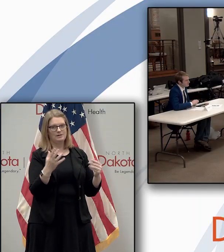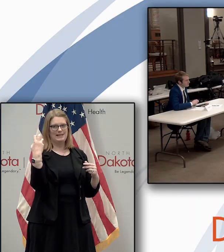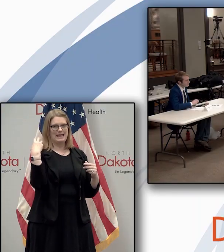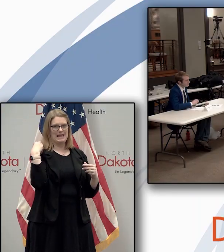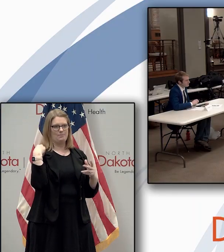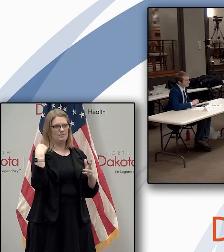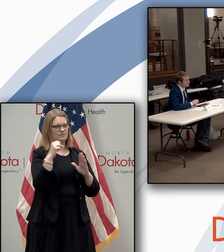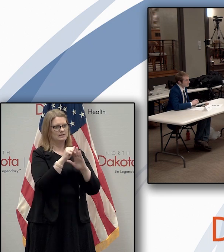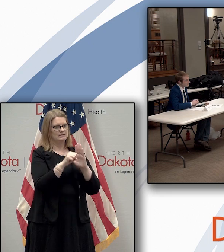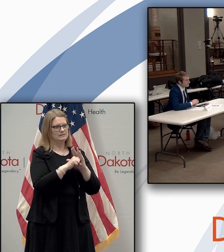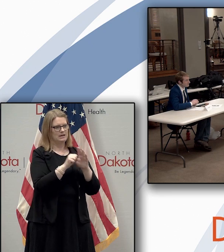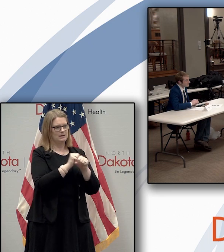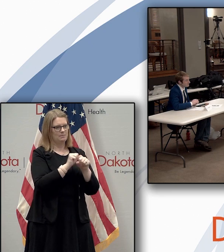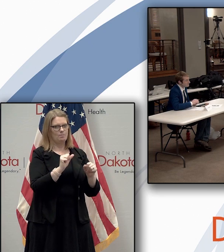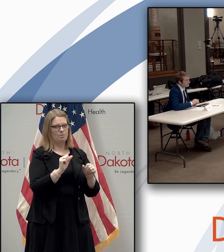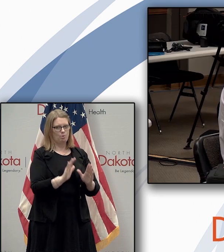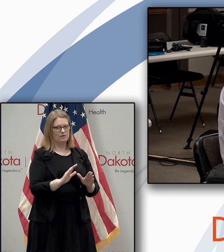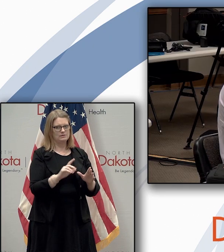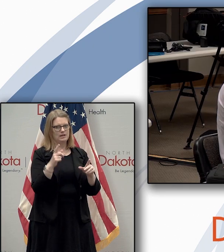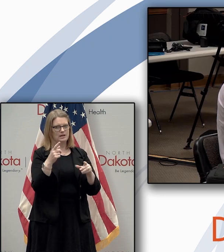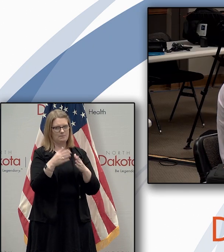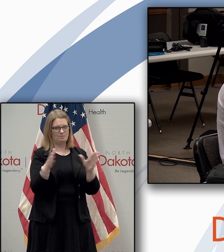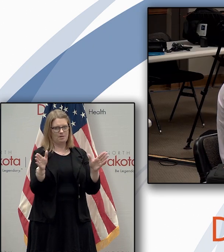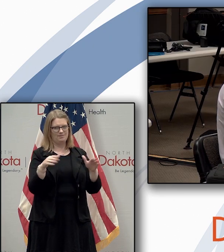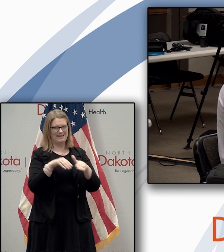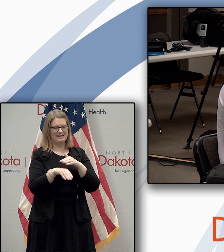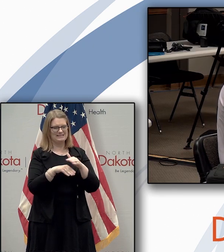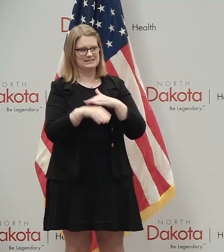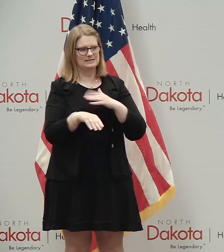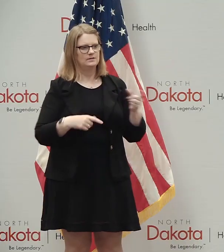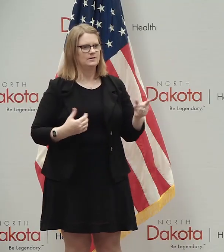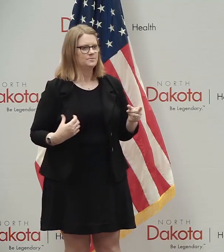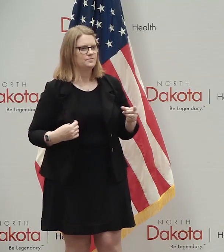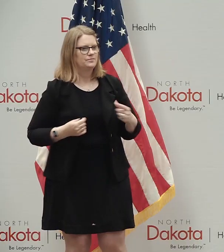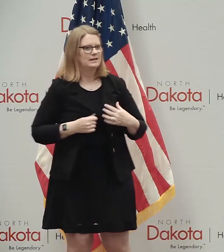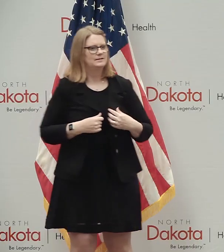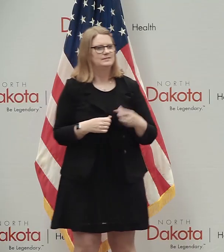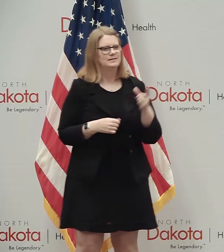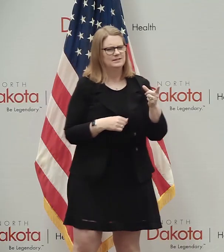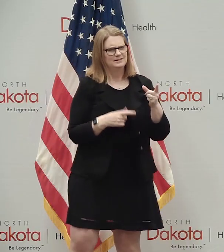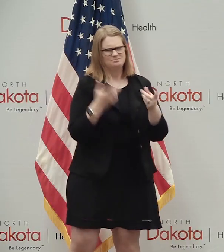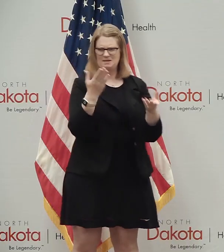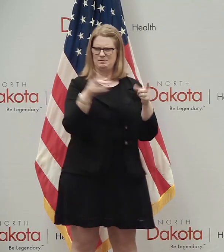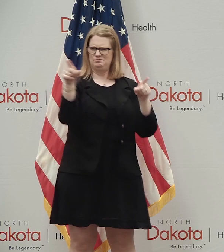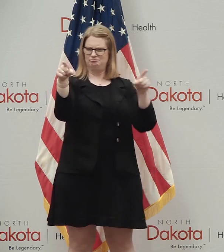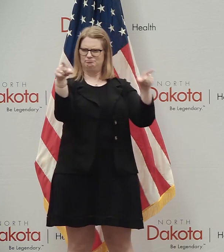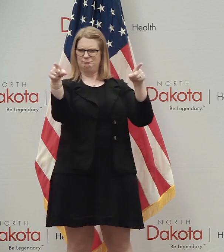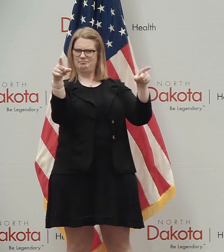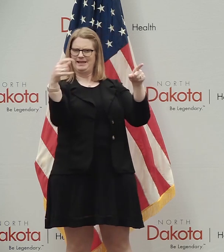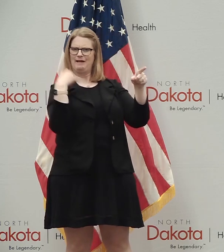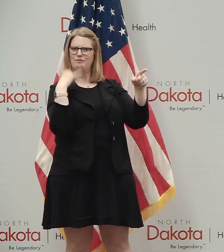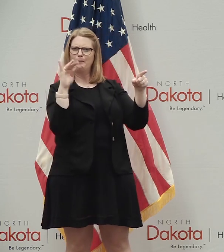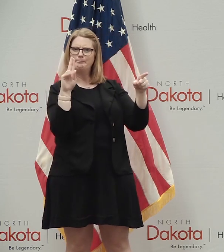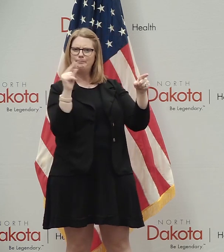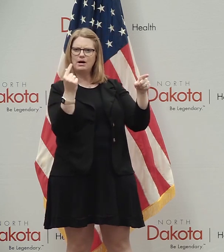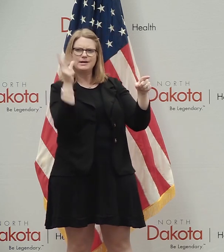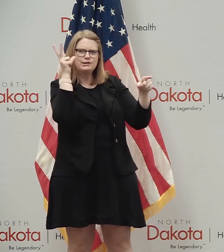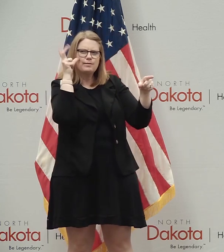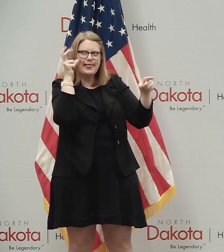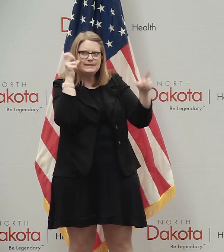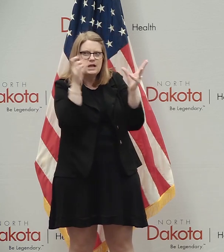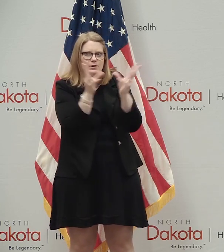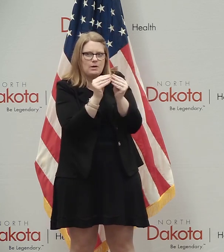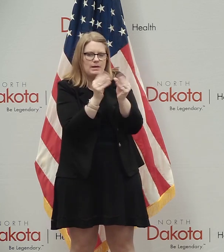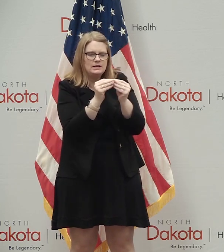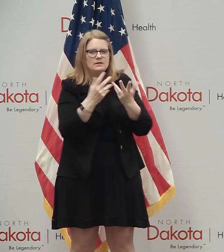state employees and public access? Actually, this is, again, maybe you're sharing the same bug that Lane has, because we had